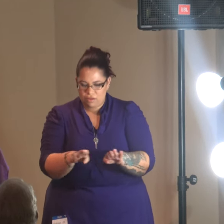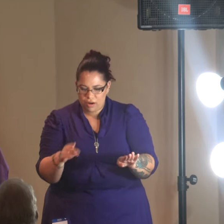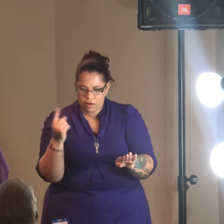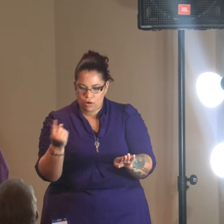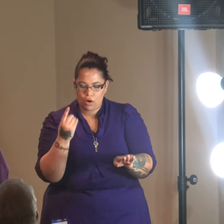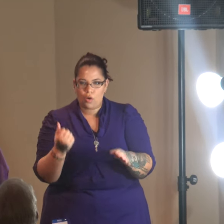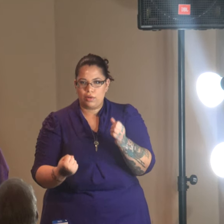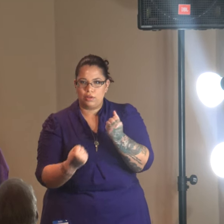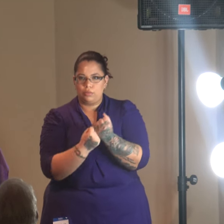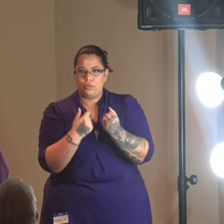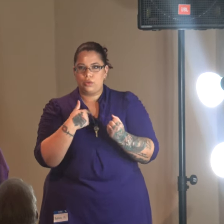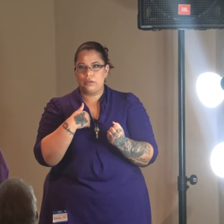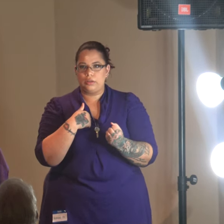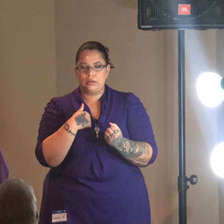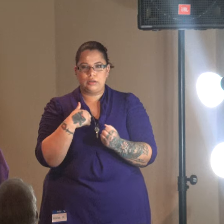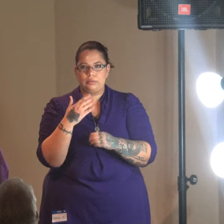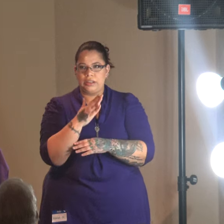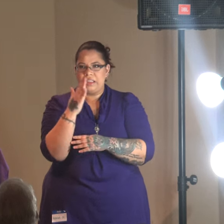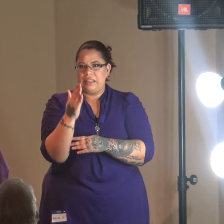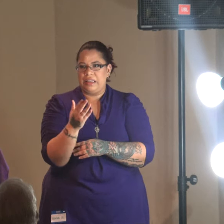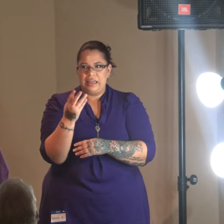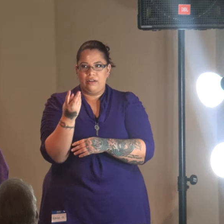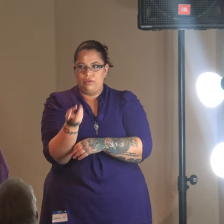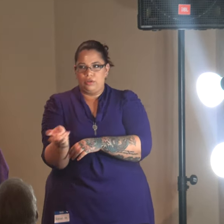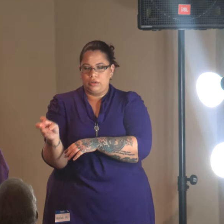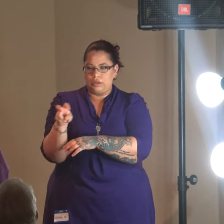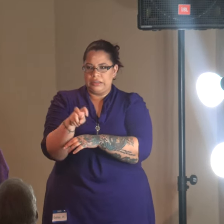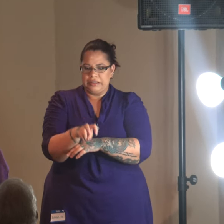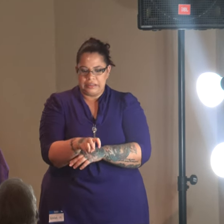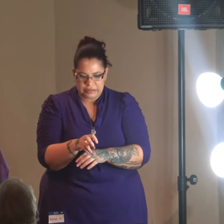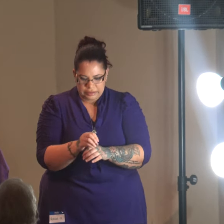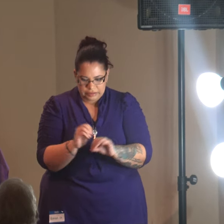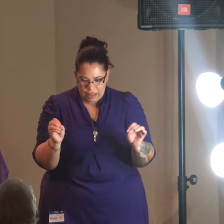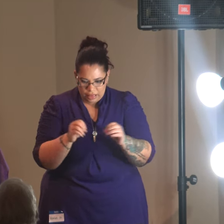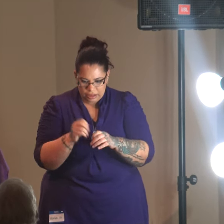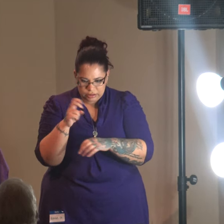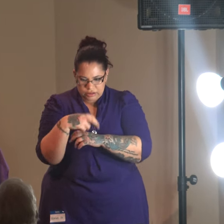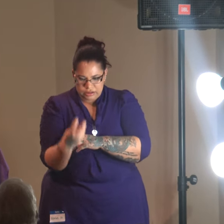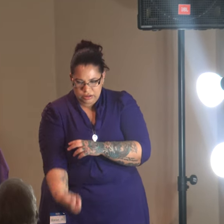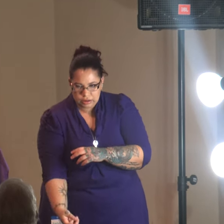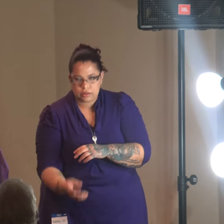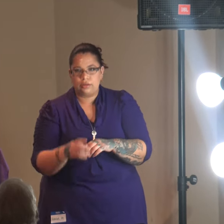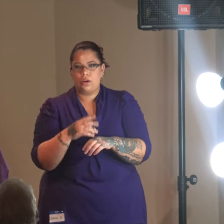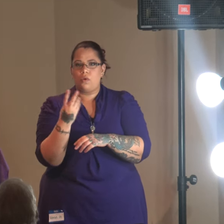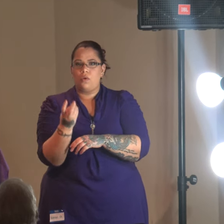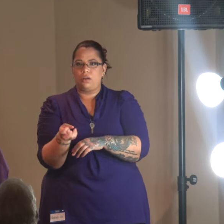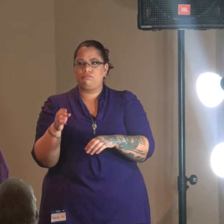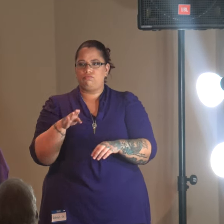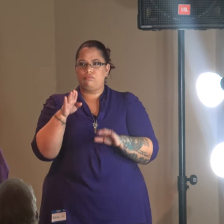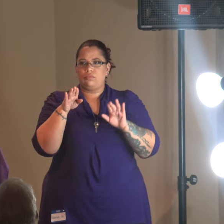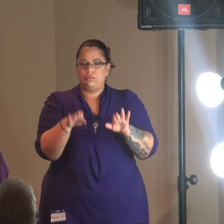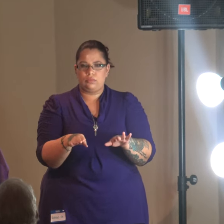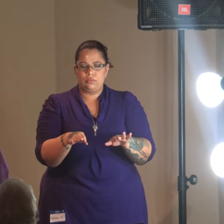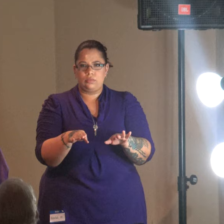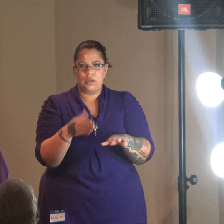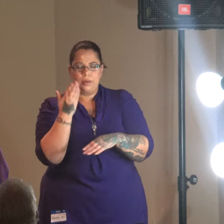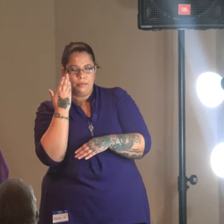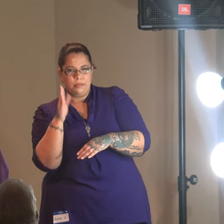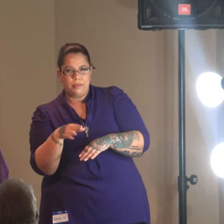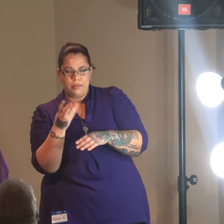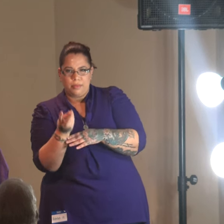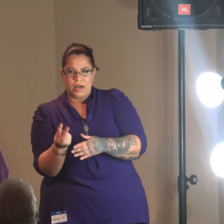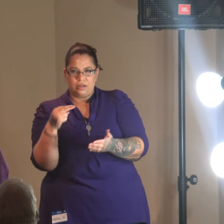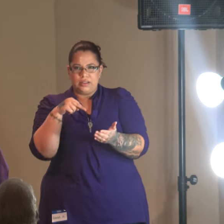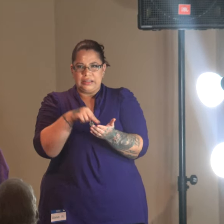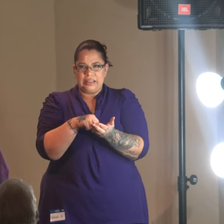swing my feet off the bed and there's nothing there. The ground is always there. I can rely on it. I swing out of bed. I put my feet down and I'm like, all right, let's go.